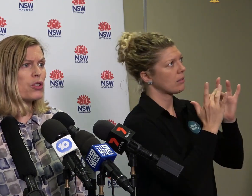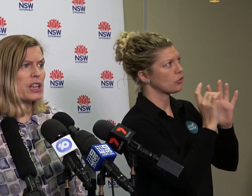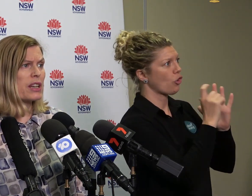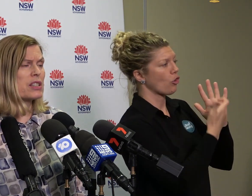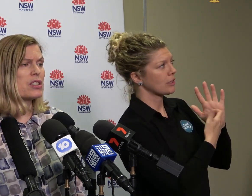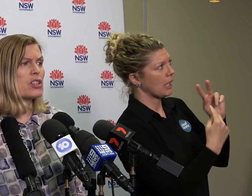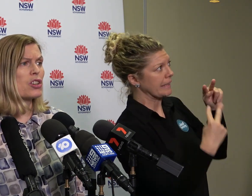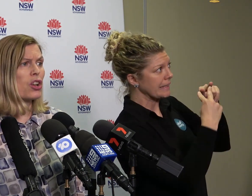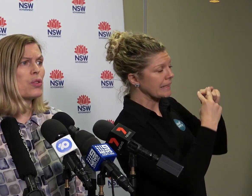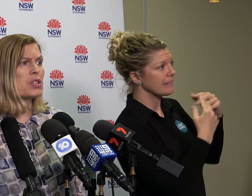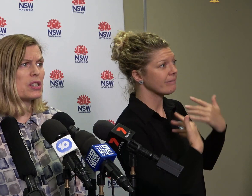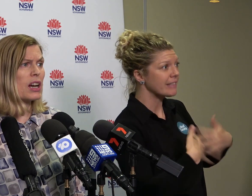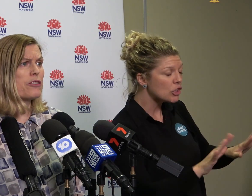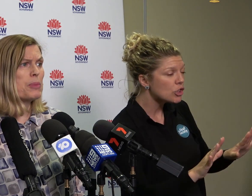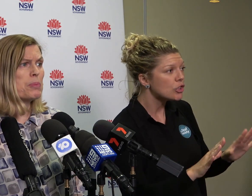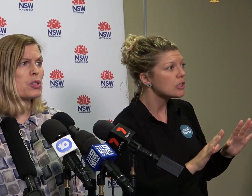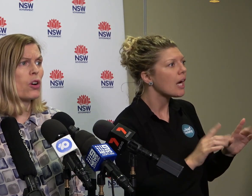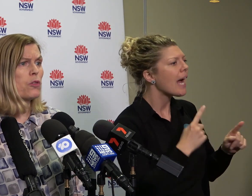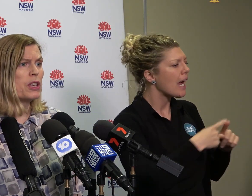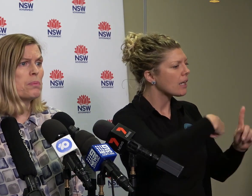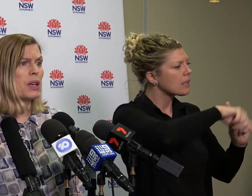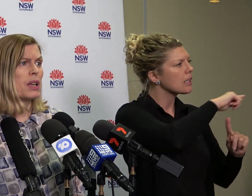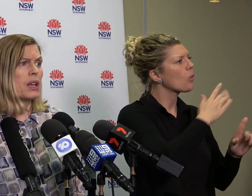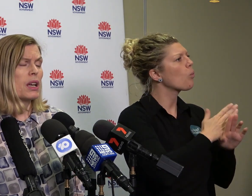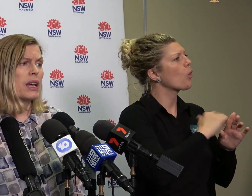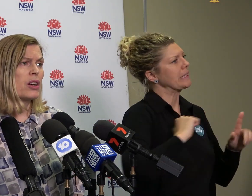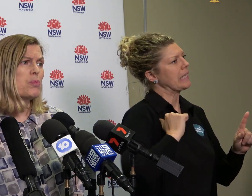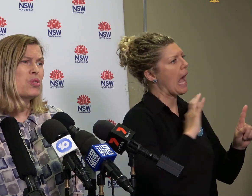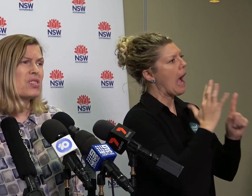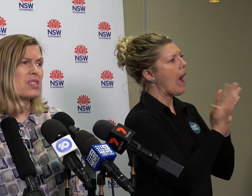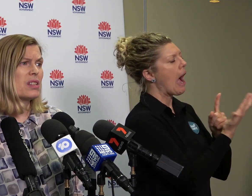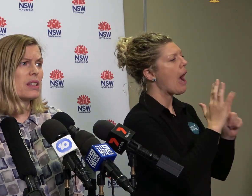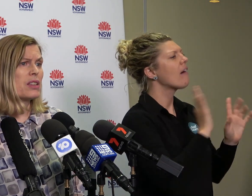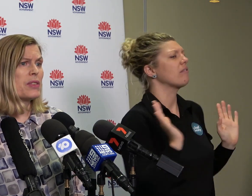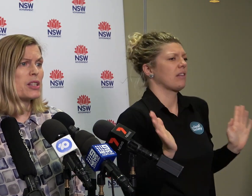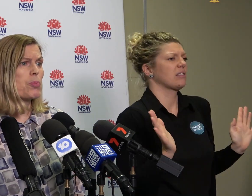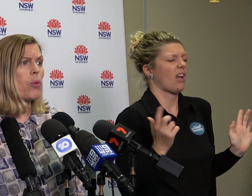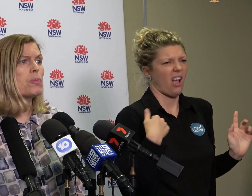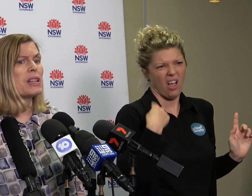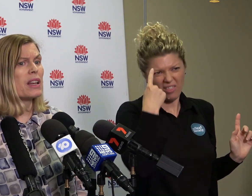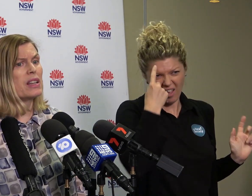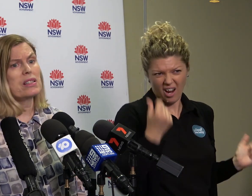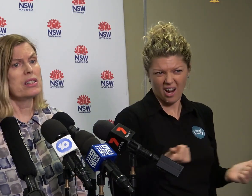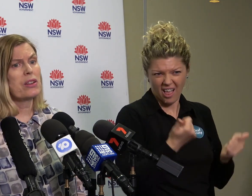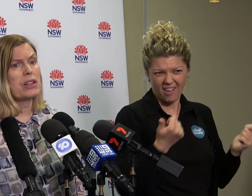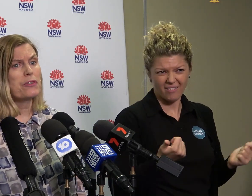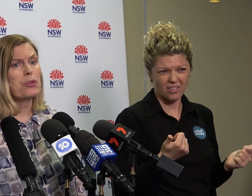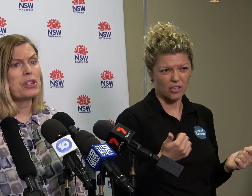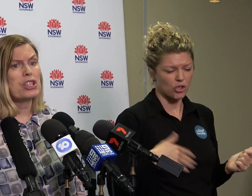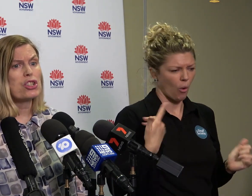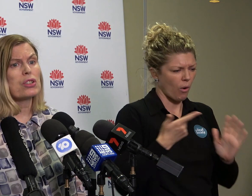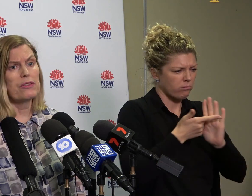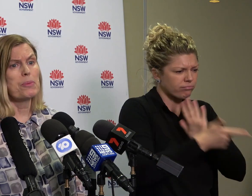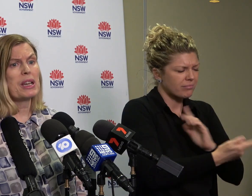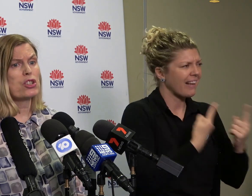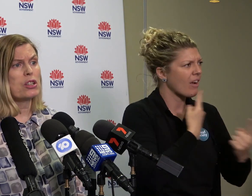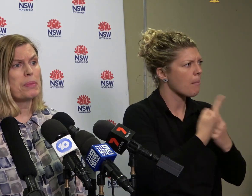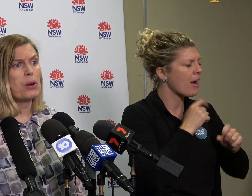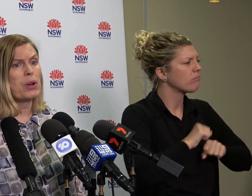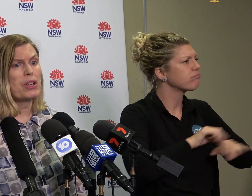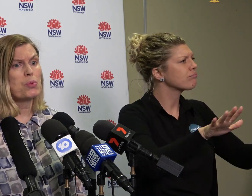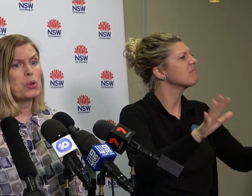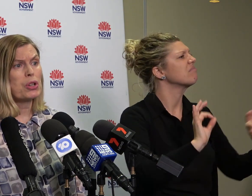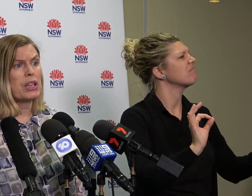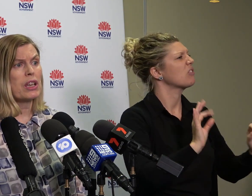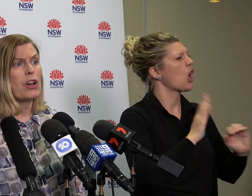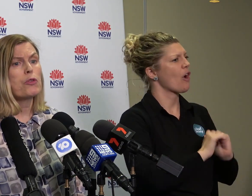we have contacted close staff members of him. And I would just think that that's probably unnecessary for additional information